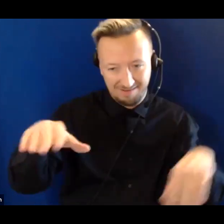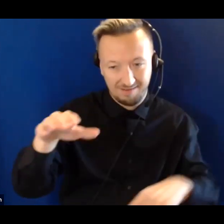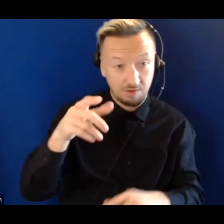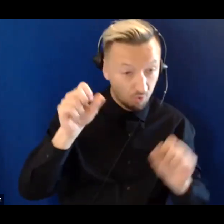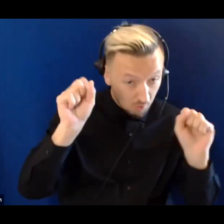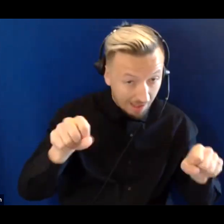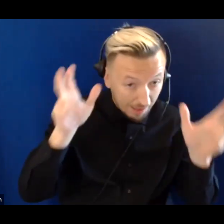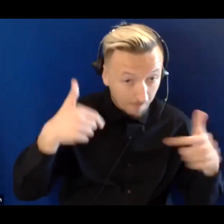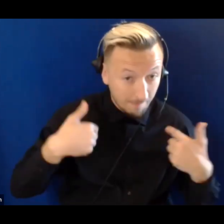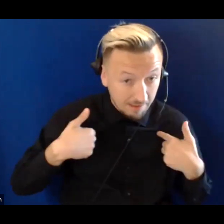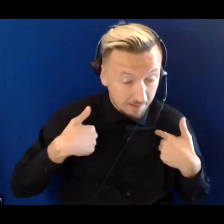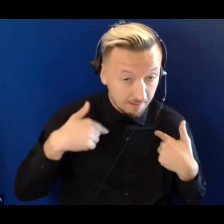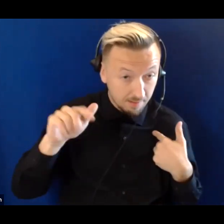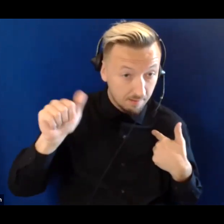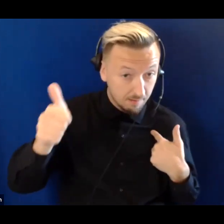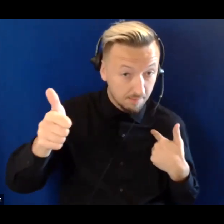Is this good?